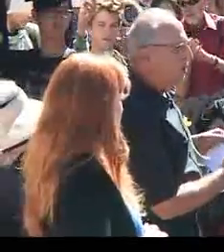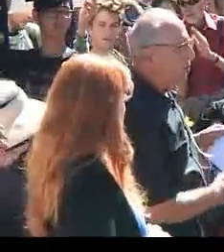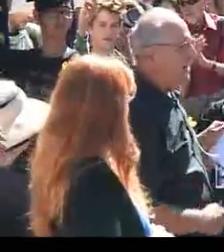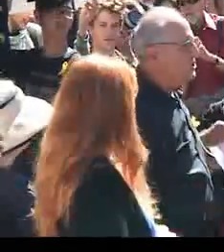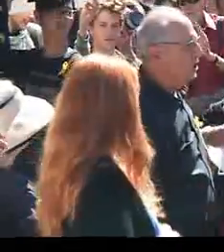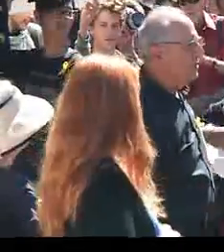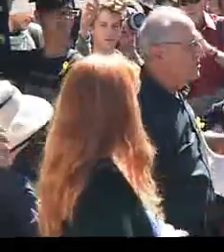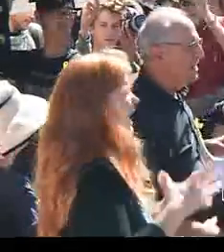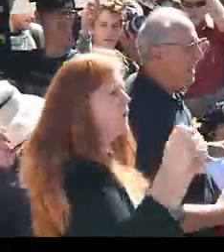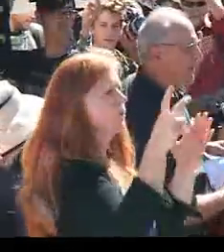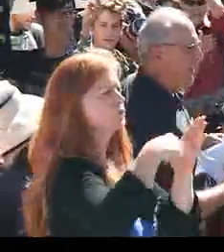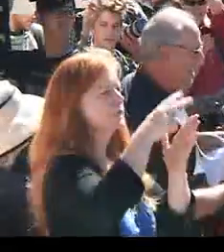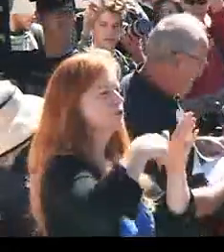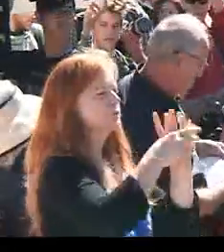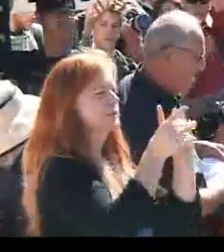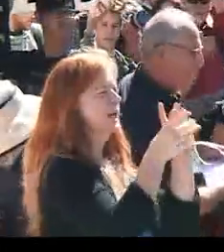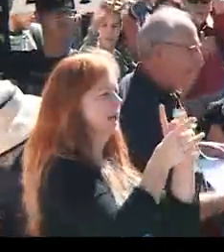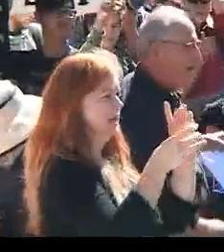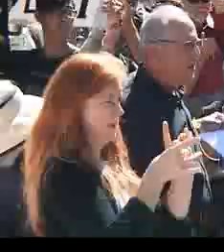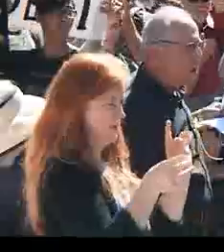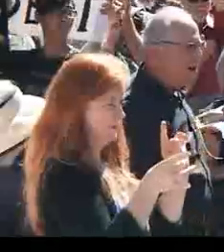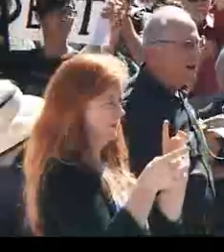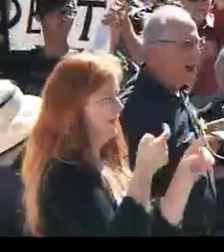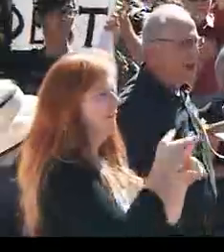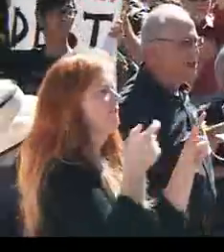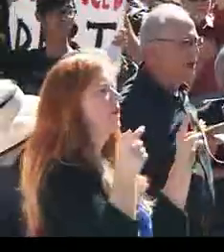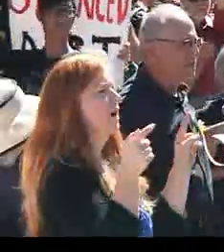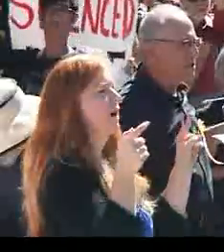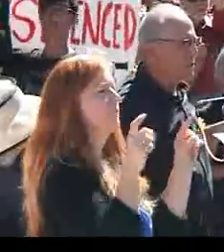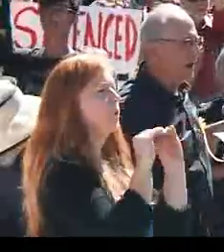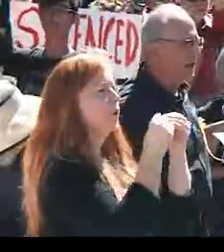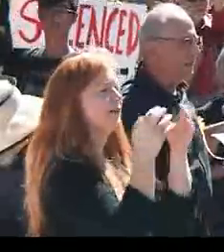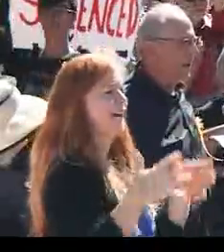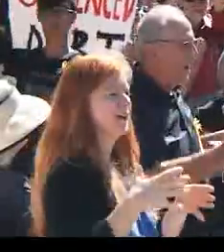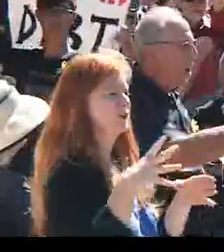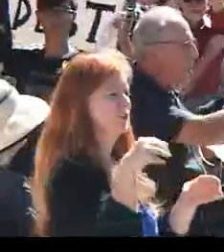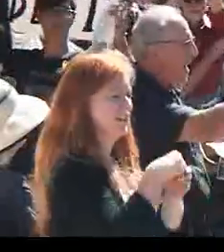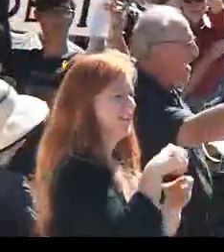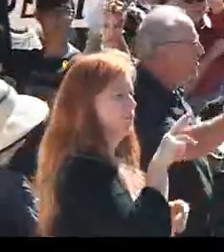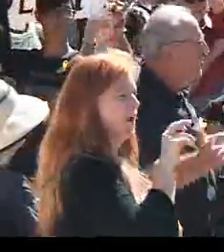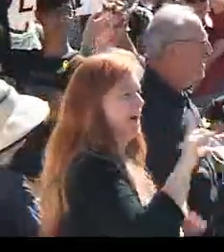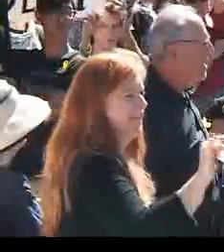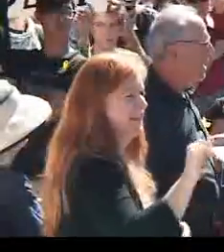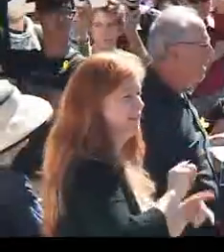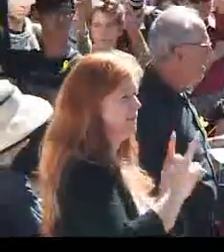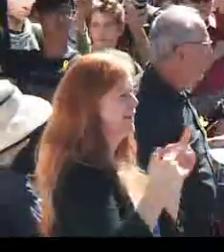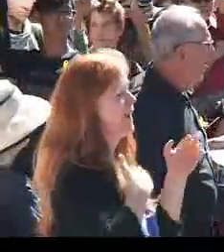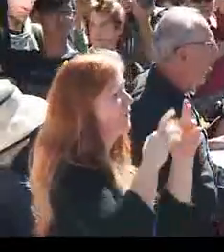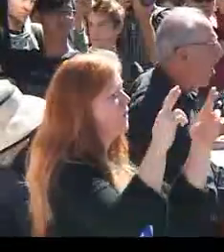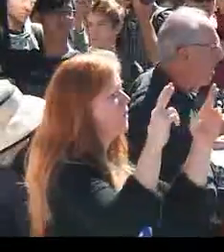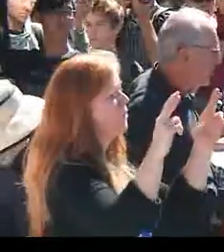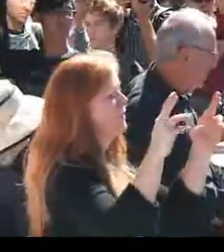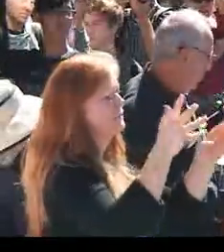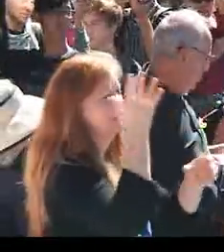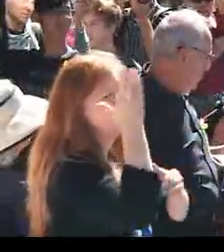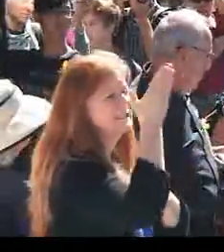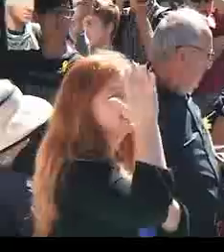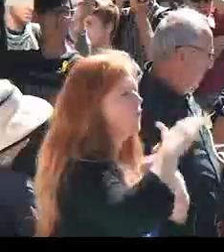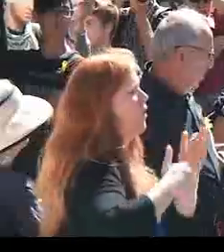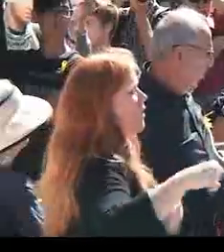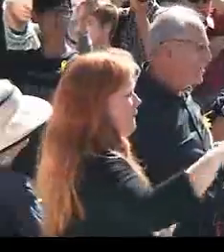I want to read you a statement from the organizer of this rally, but I hope I am speaking for all of